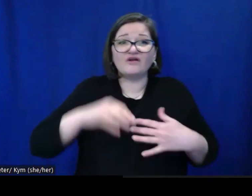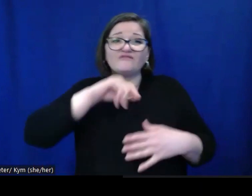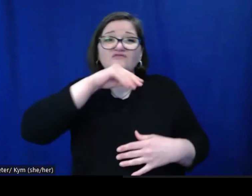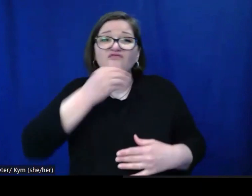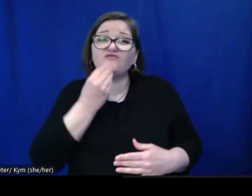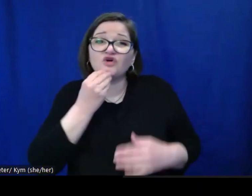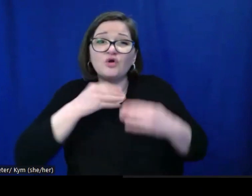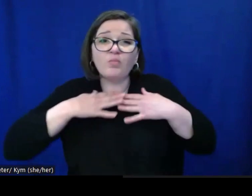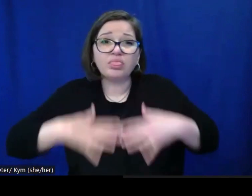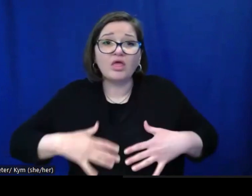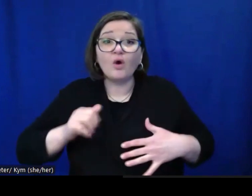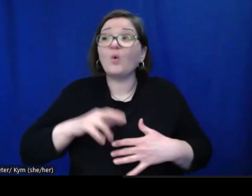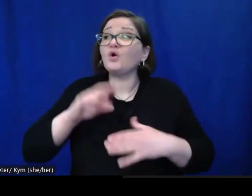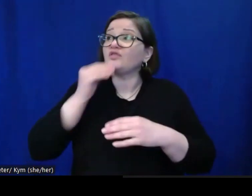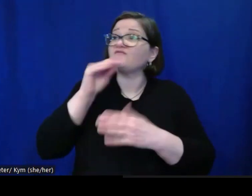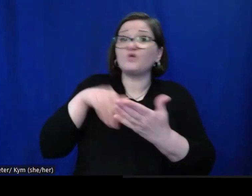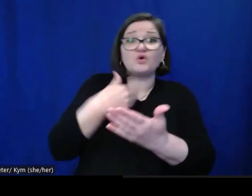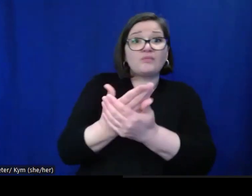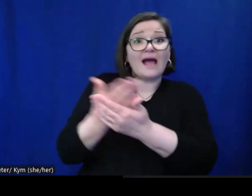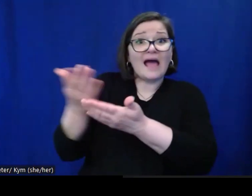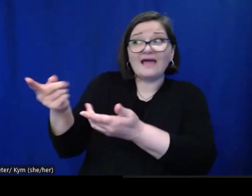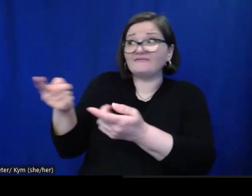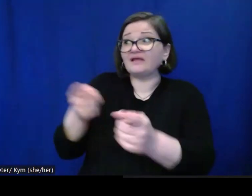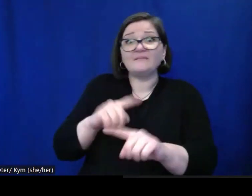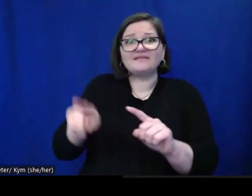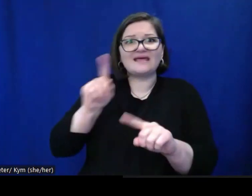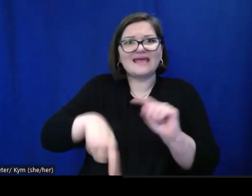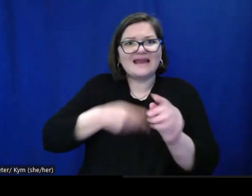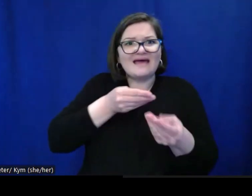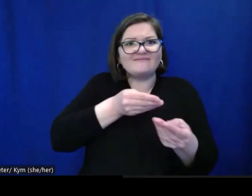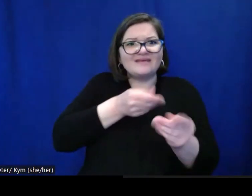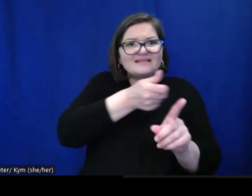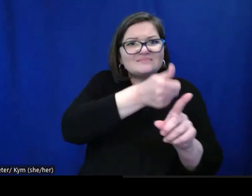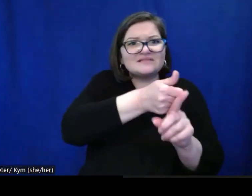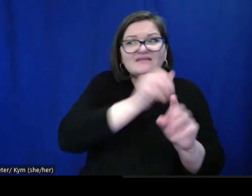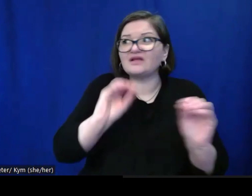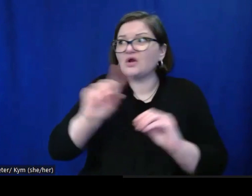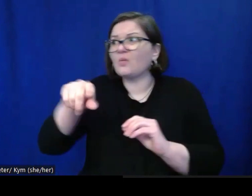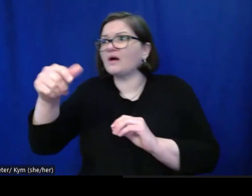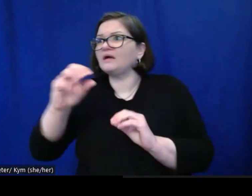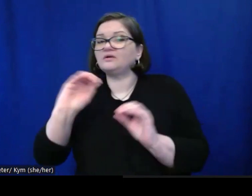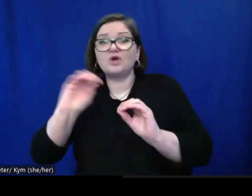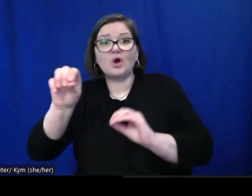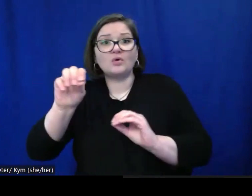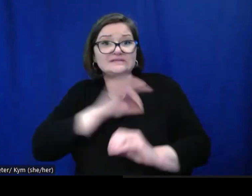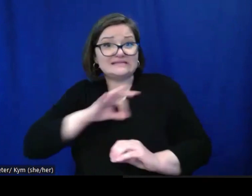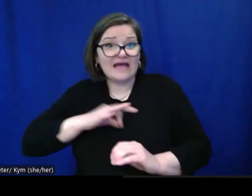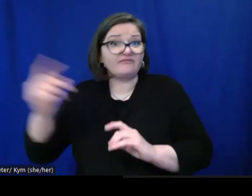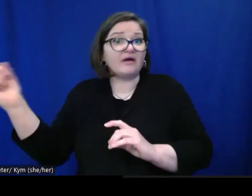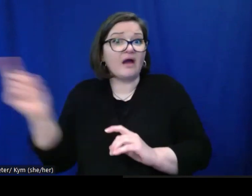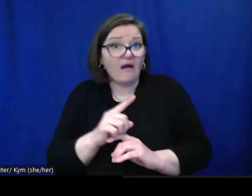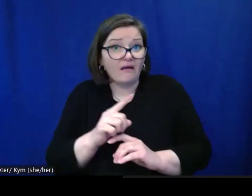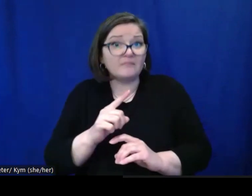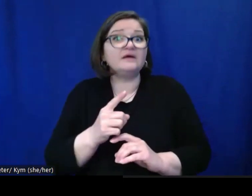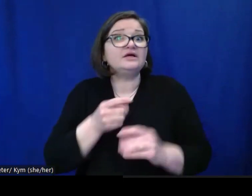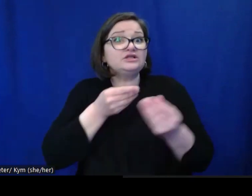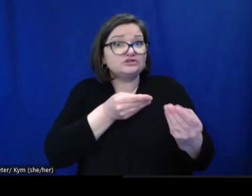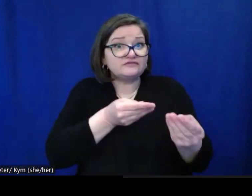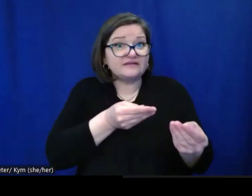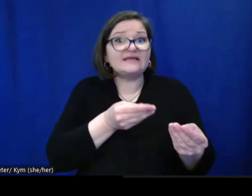but they can't feed themselves, so nobody comes to feed them, and so the staff come and pick up the tray, and now they have to eat